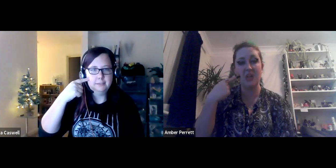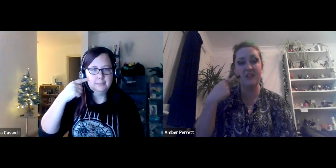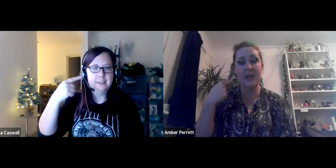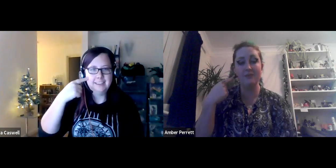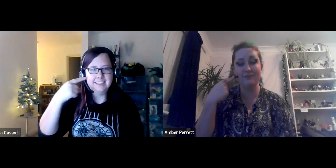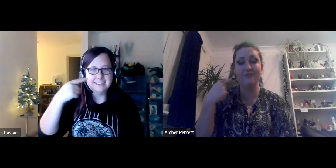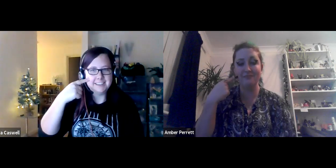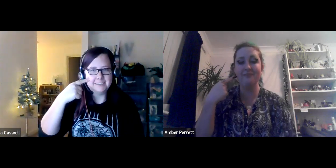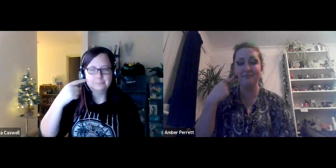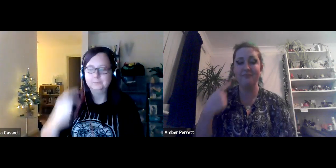Easy.